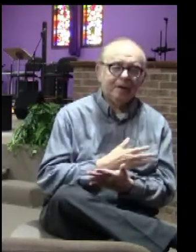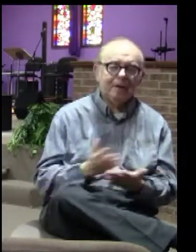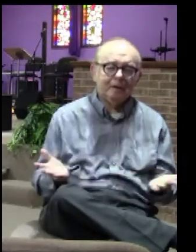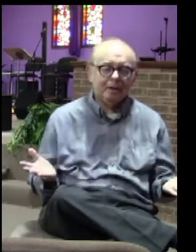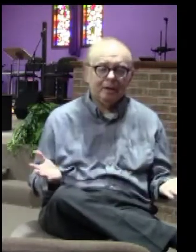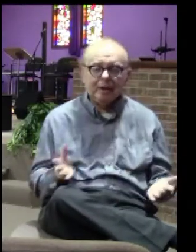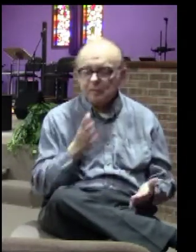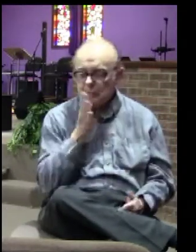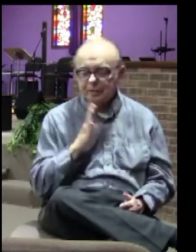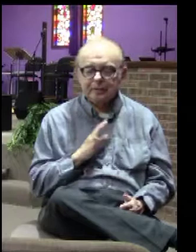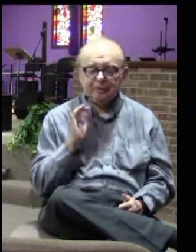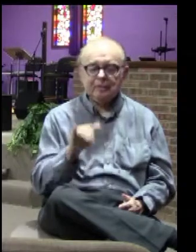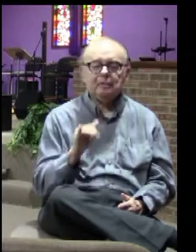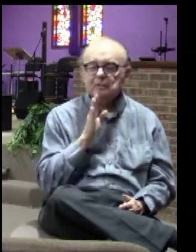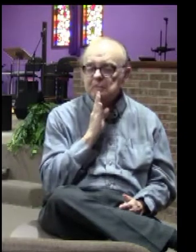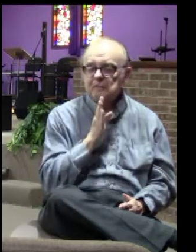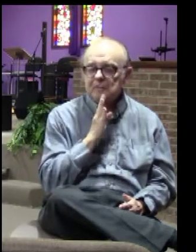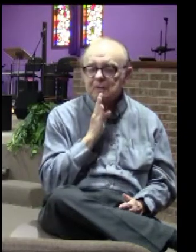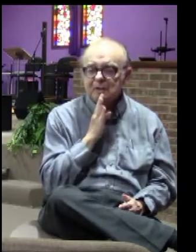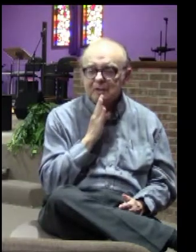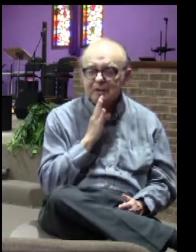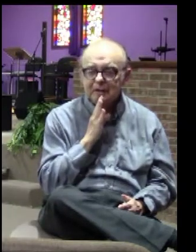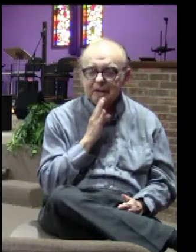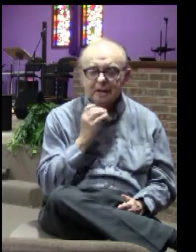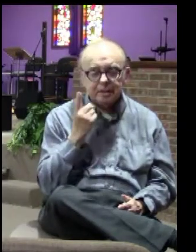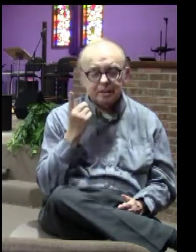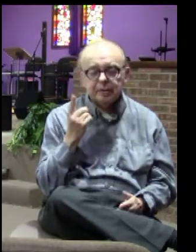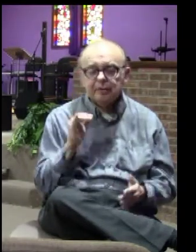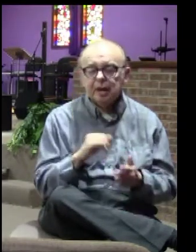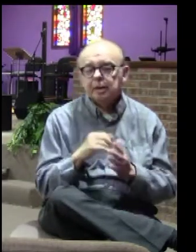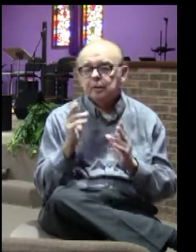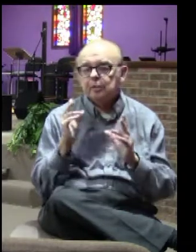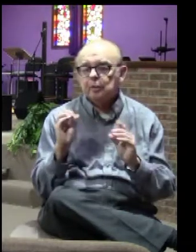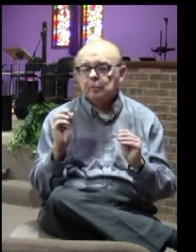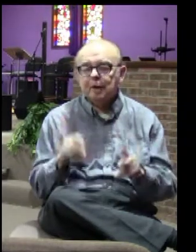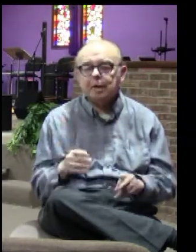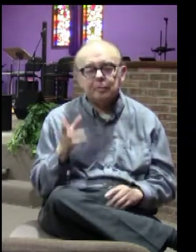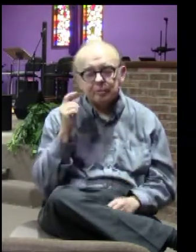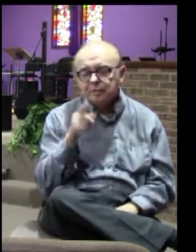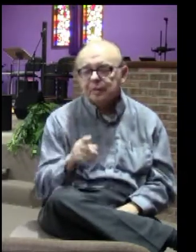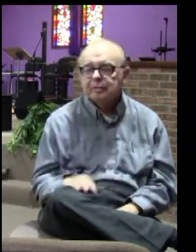to, and she's still talking, not even realizing that nobody's listening to her.